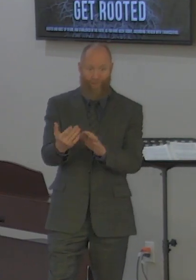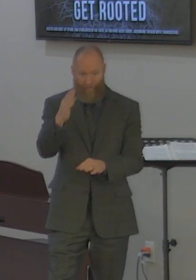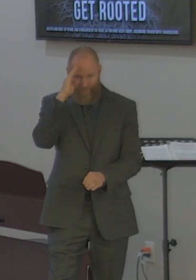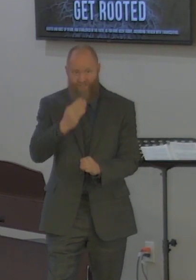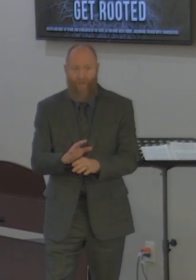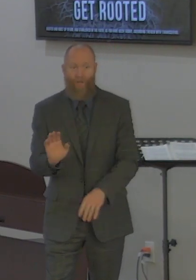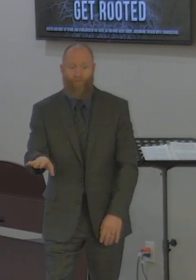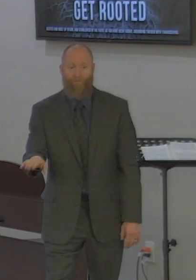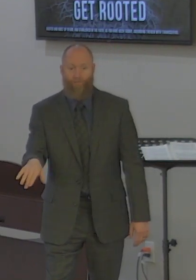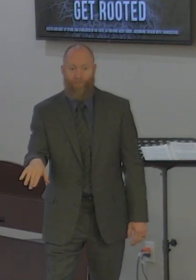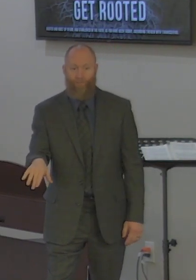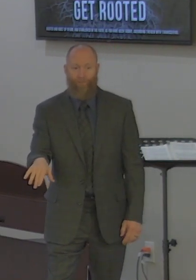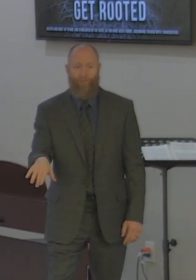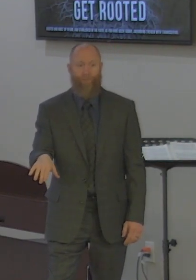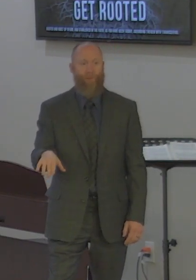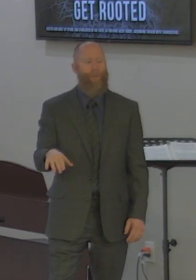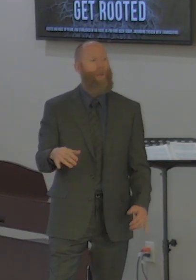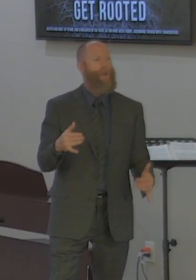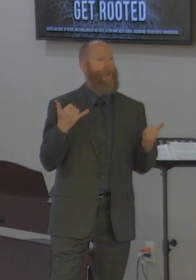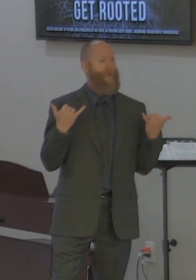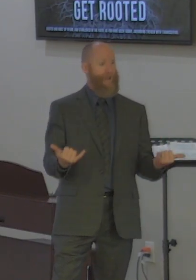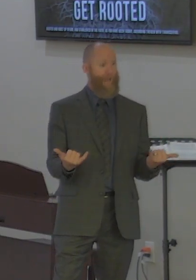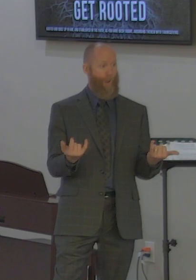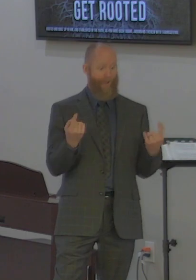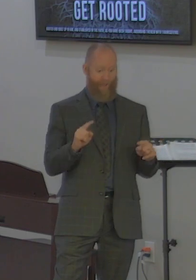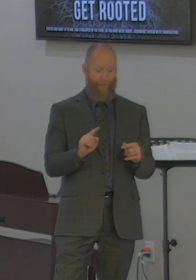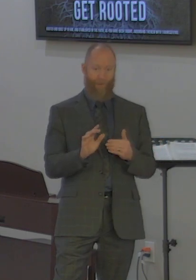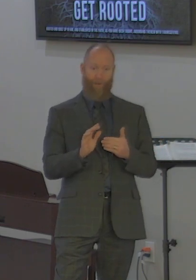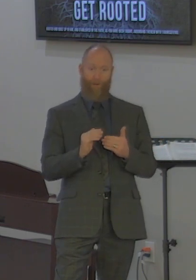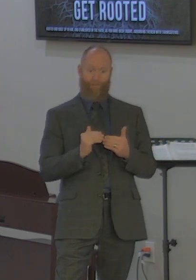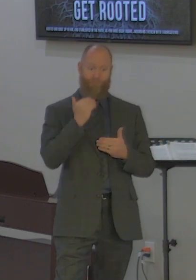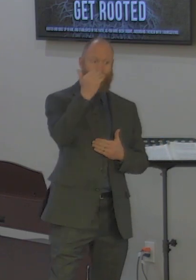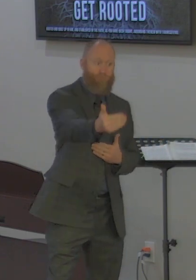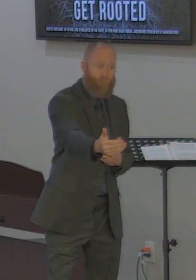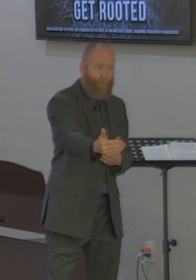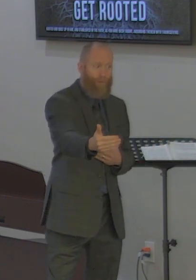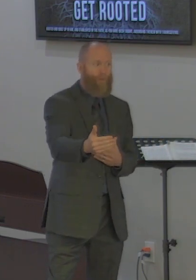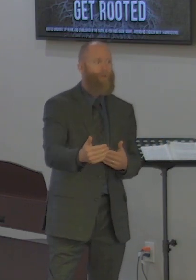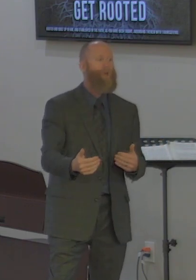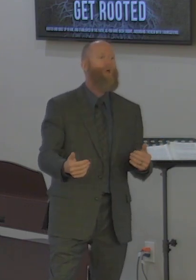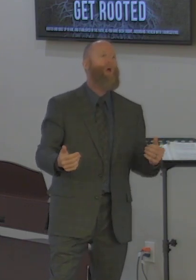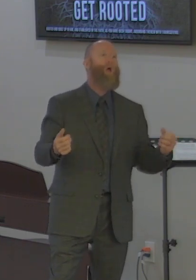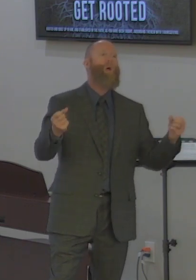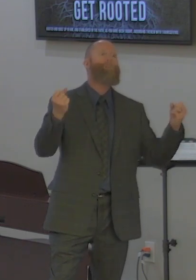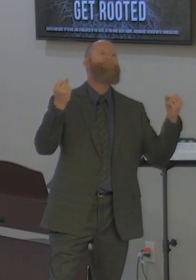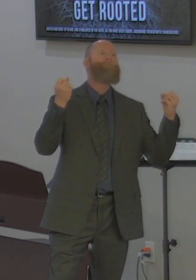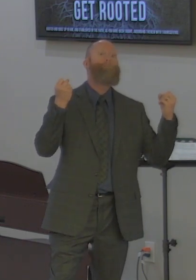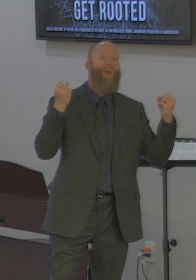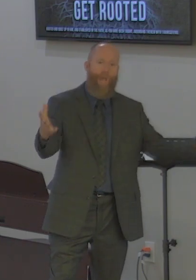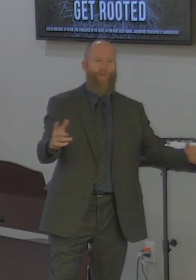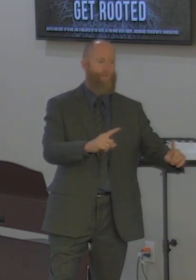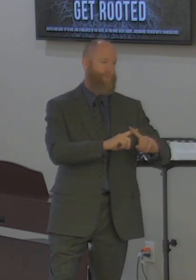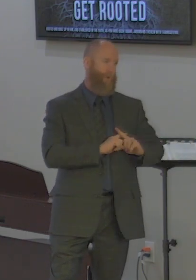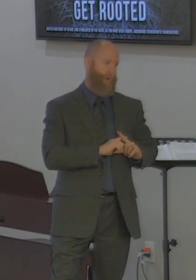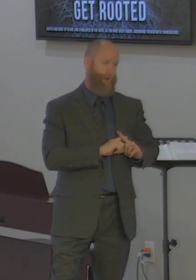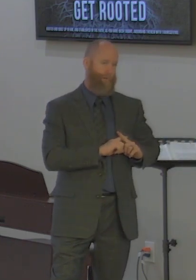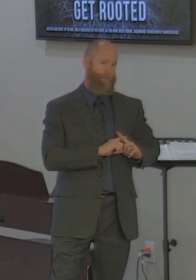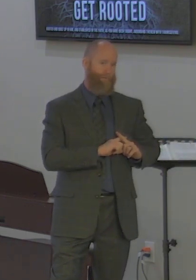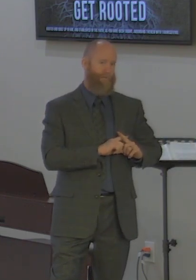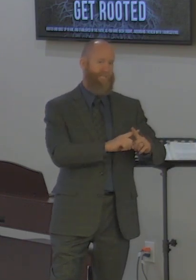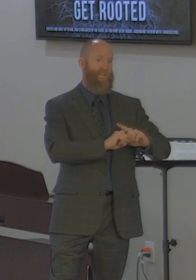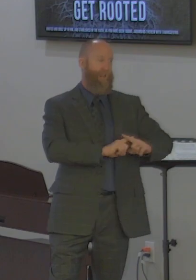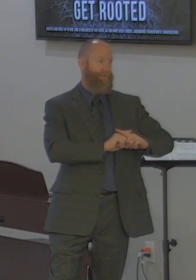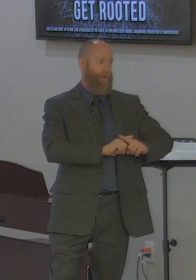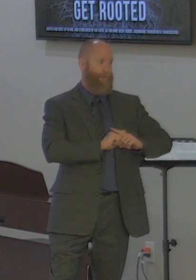many people that have been saved because the sacrifice Charles Wesco made. Because he obeyed, he had faith in God, and he